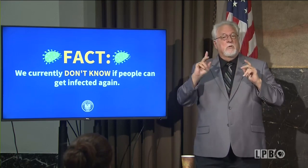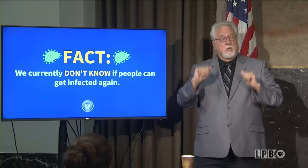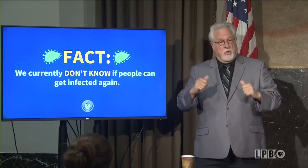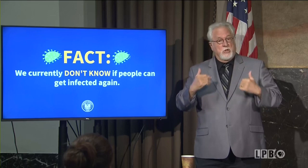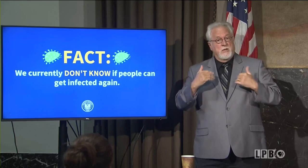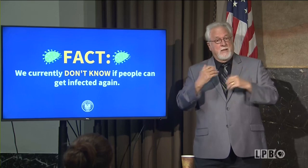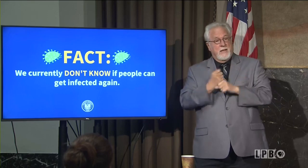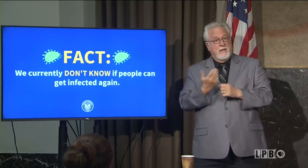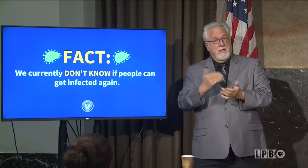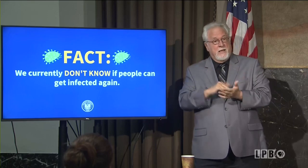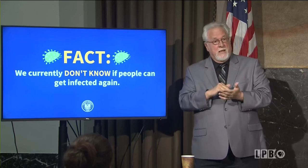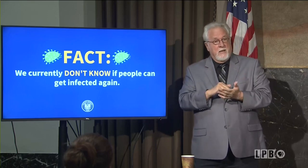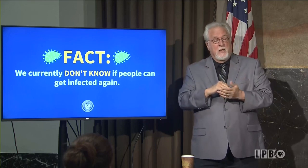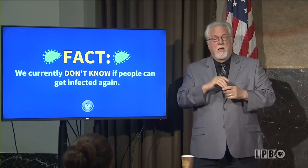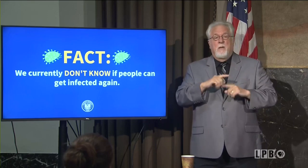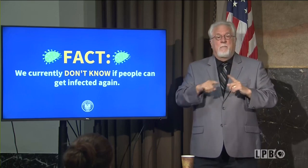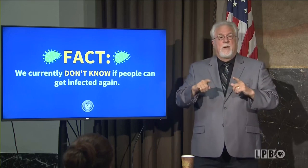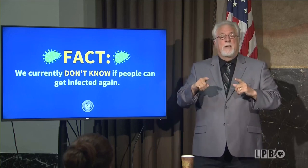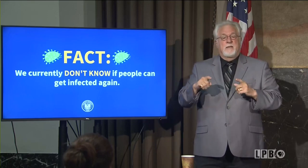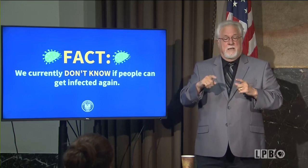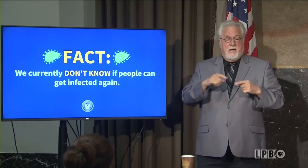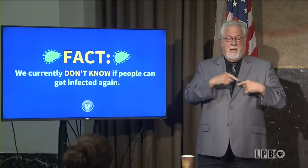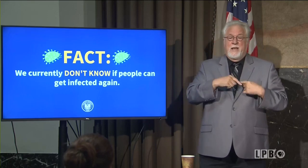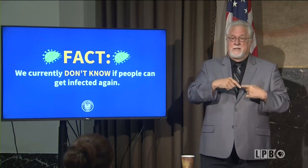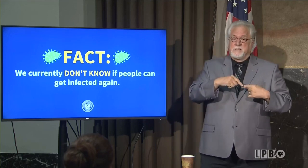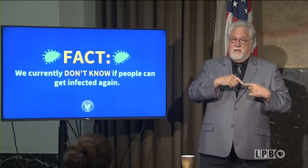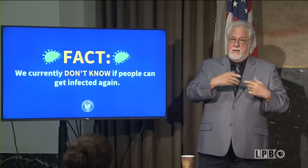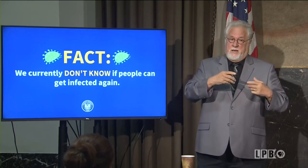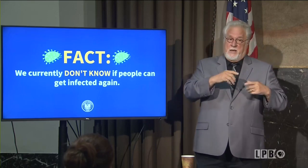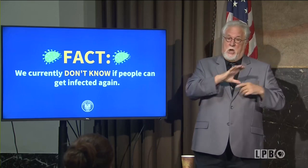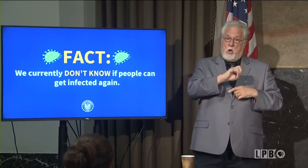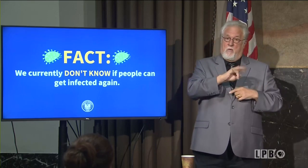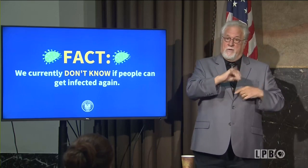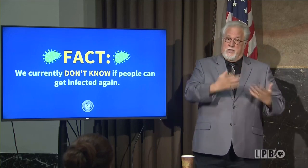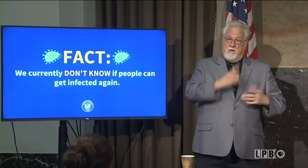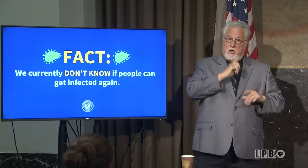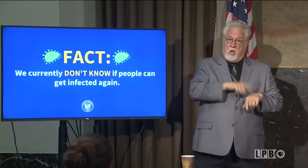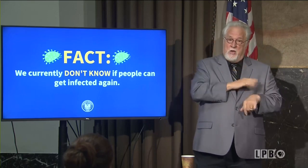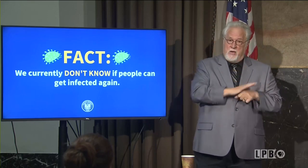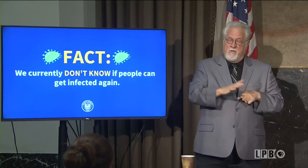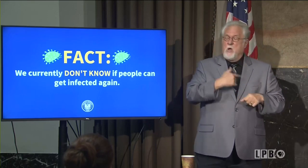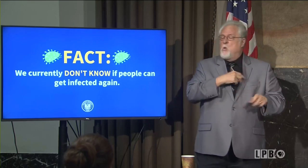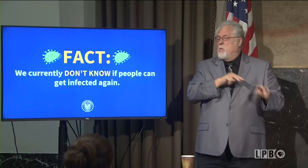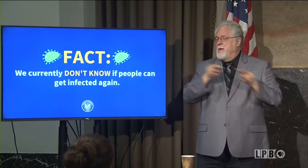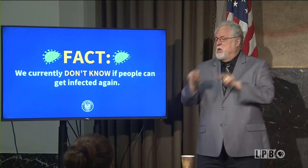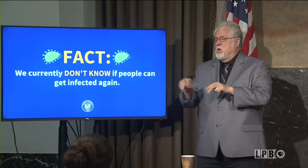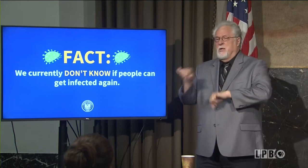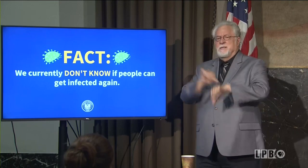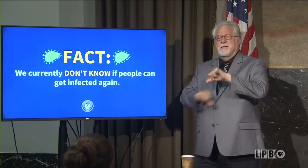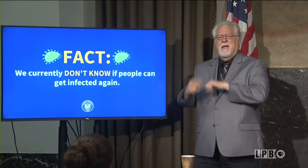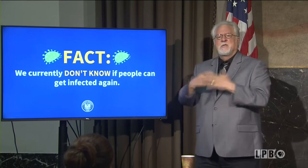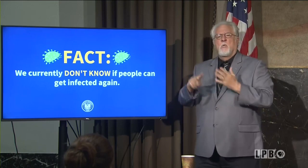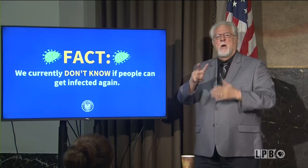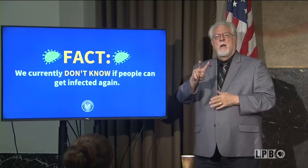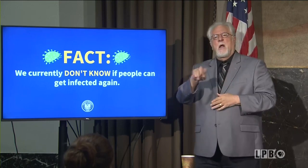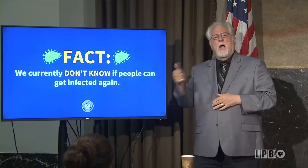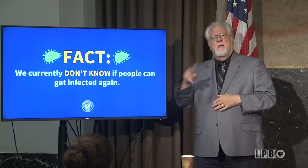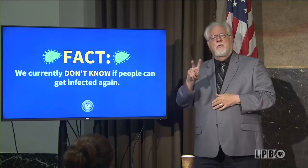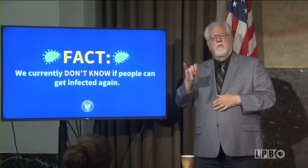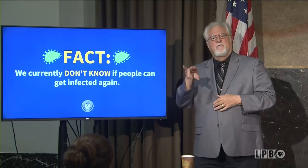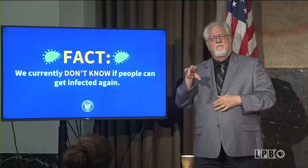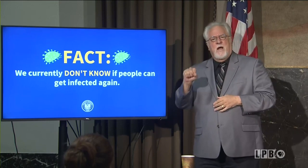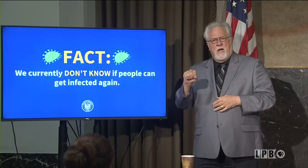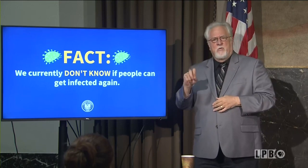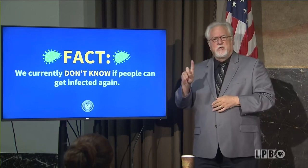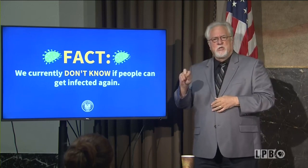it. So it hadn't been around long enough for us to know. So what do? We look at science of what other viruses do, and we look even as